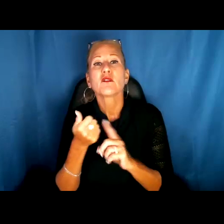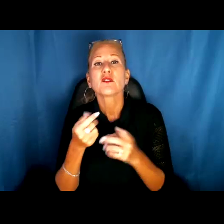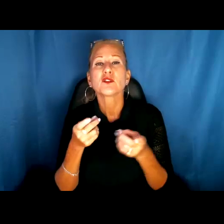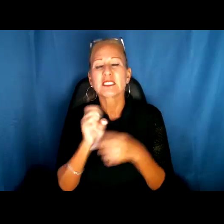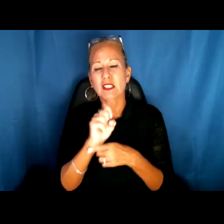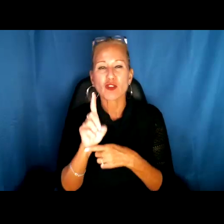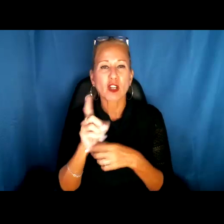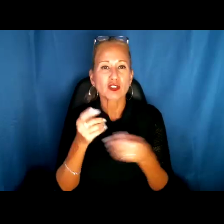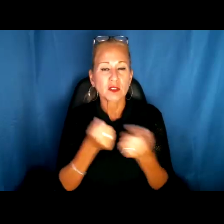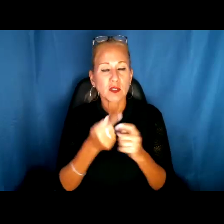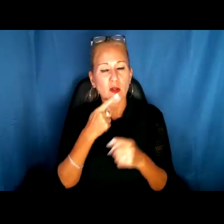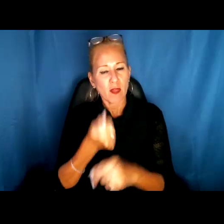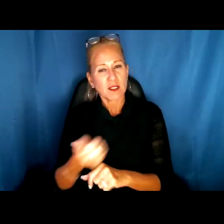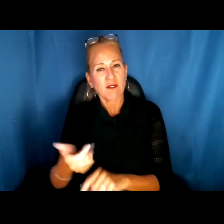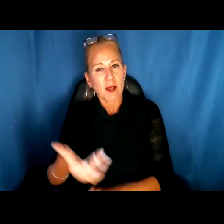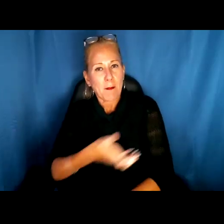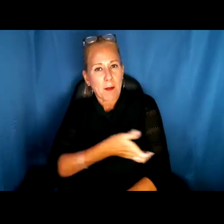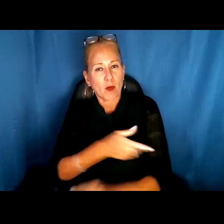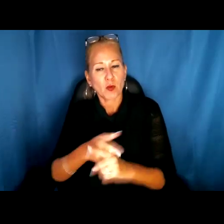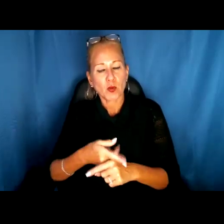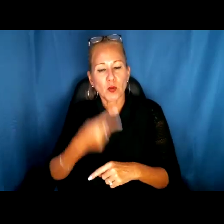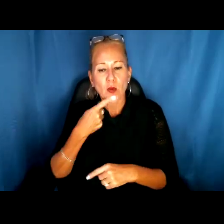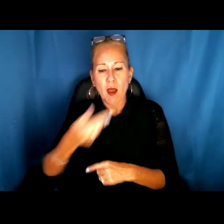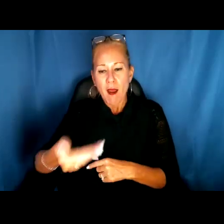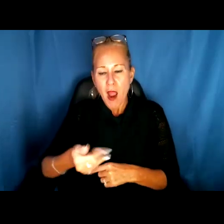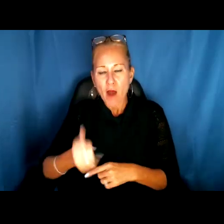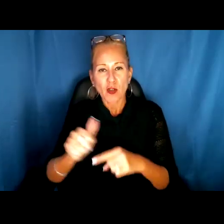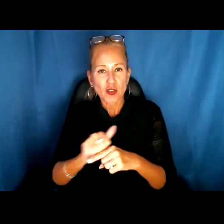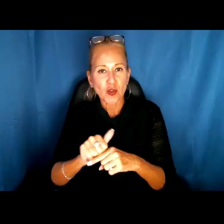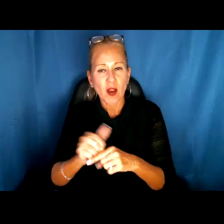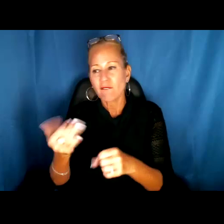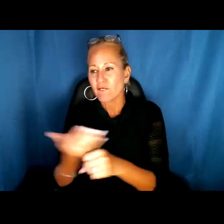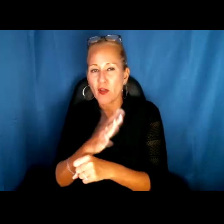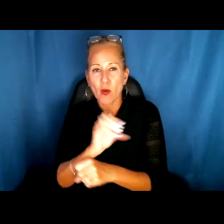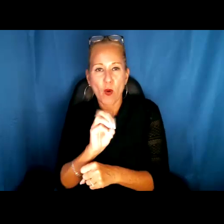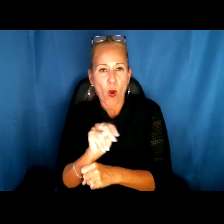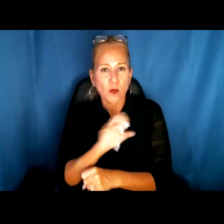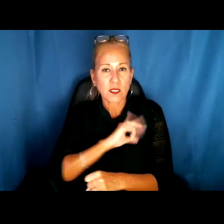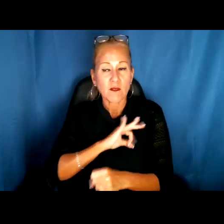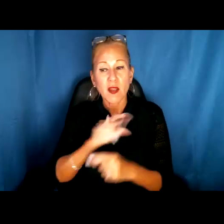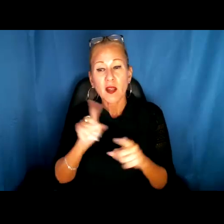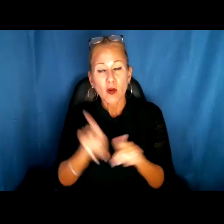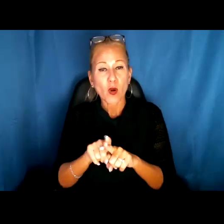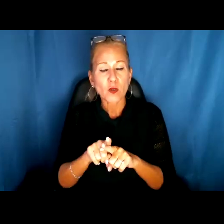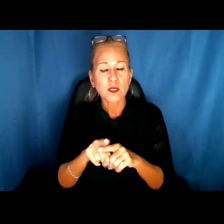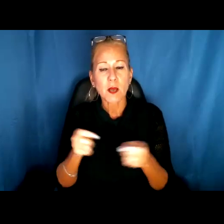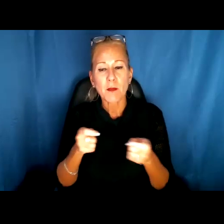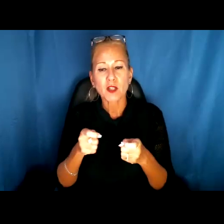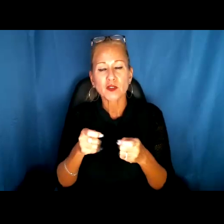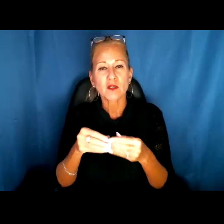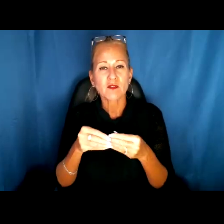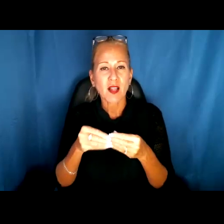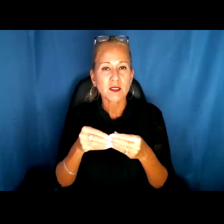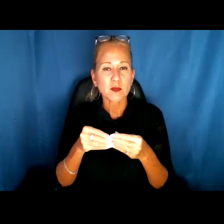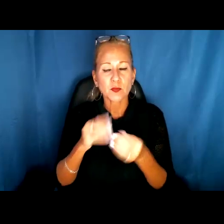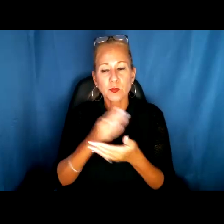really empowered to hire, train, and fire their own staff, and also, in addition to that, manage a flexible budget to